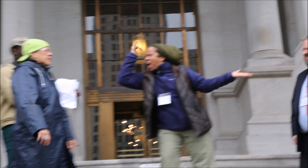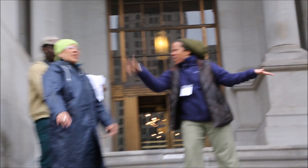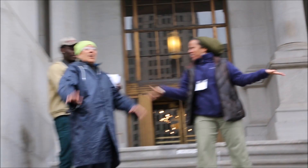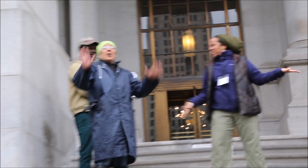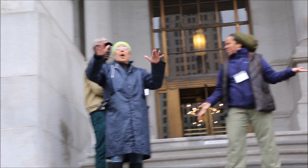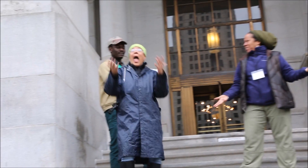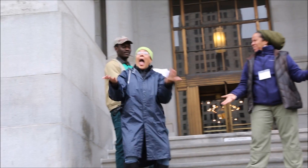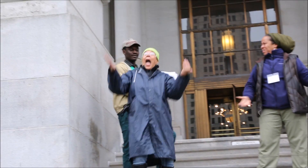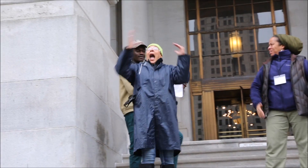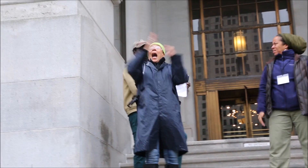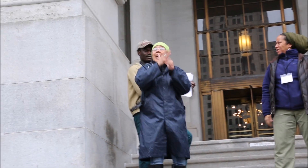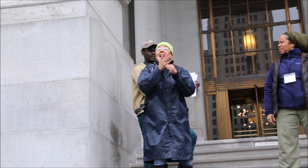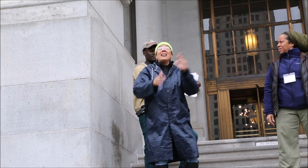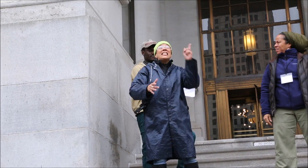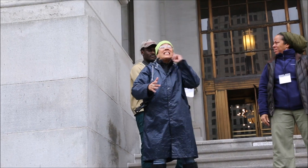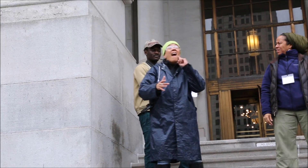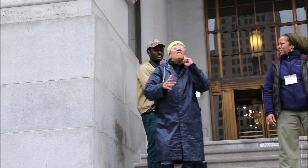And what else do we want?